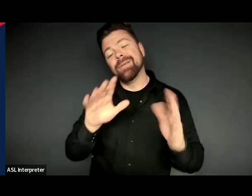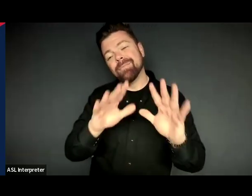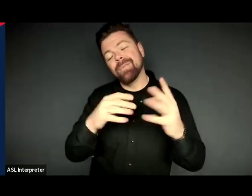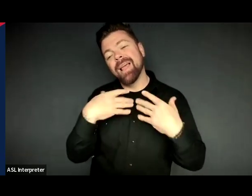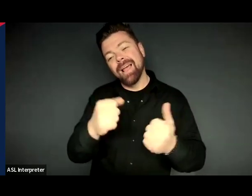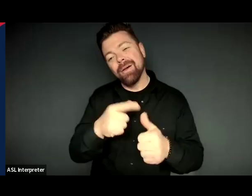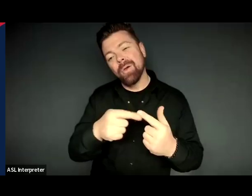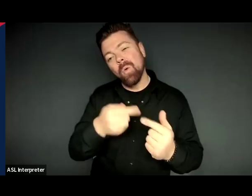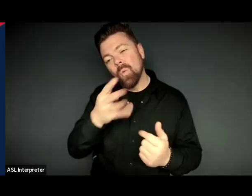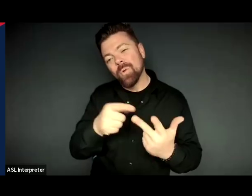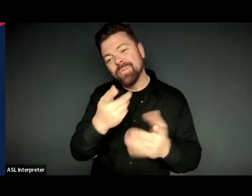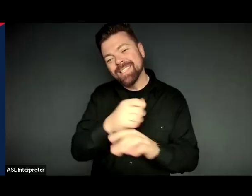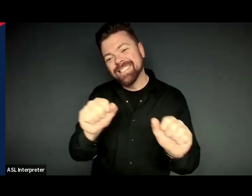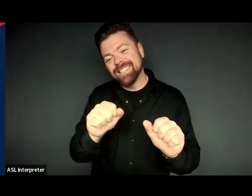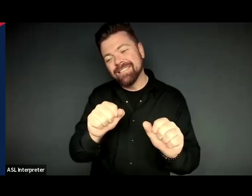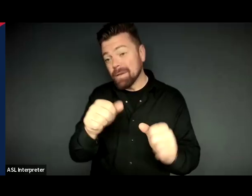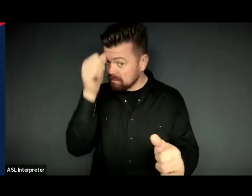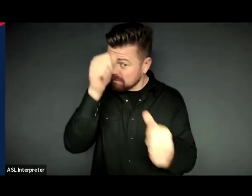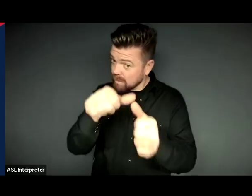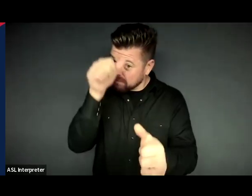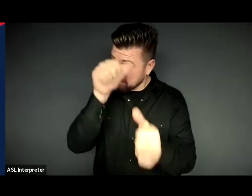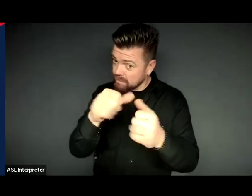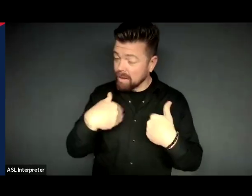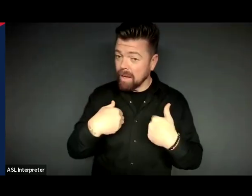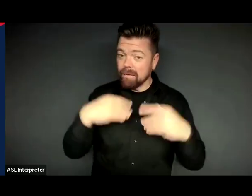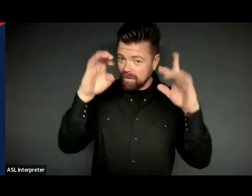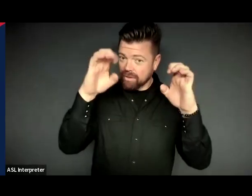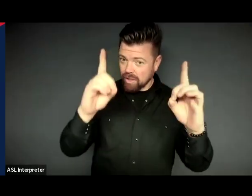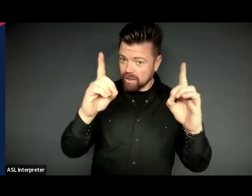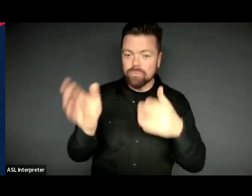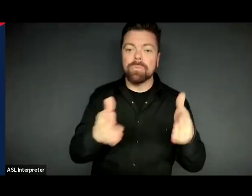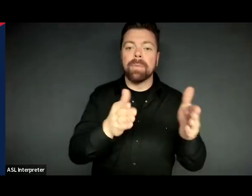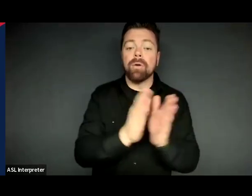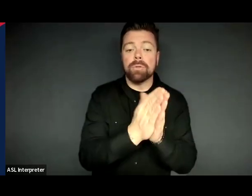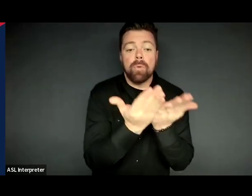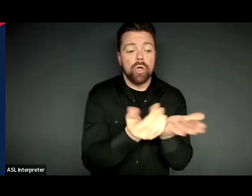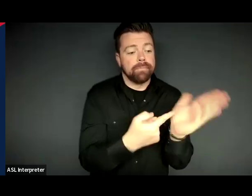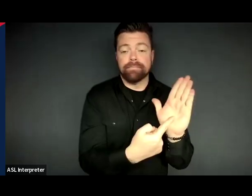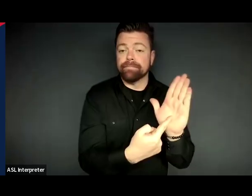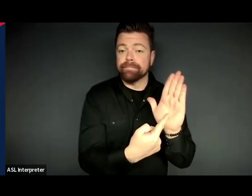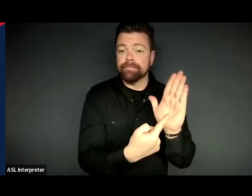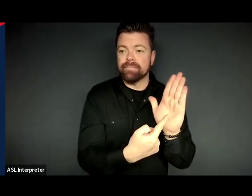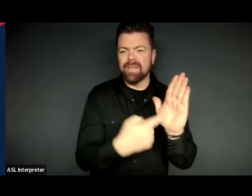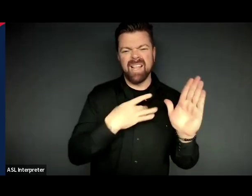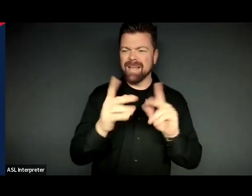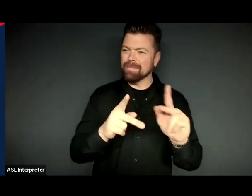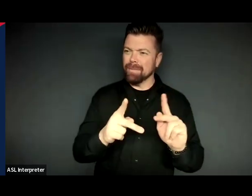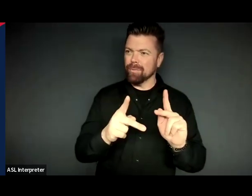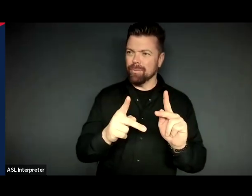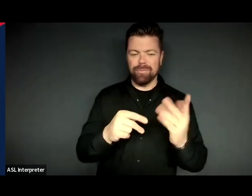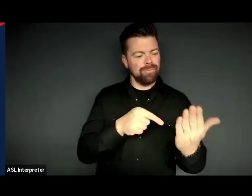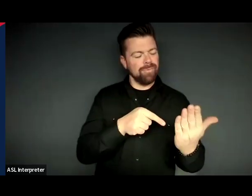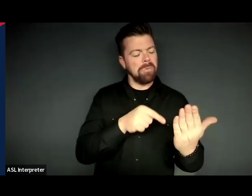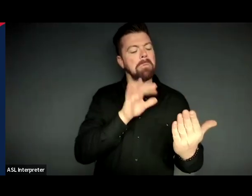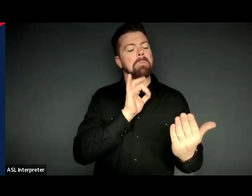warm, stay safe. Don't forget, we have an educational preparedness book. I always like people to be sure and get that from the